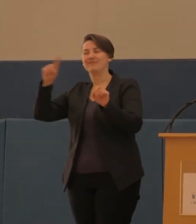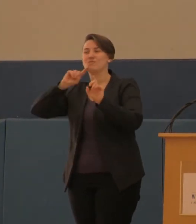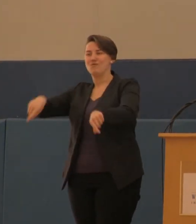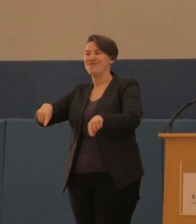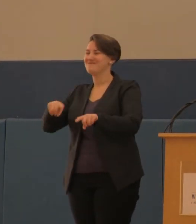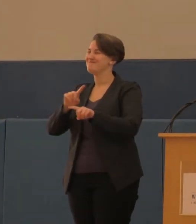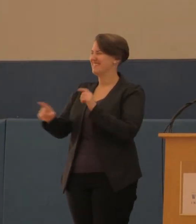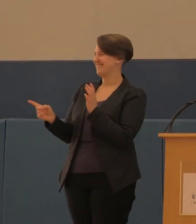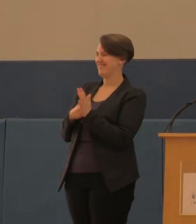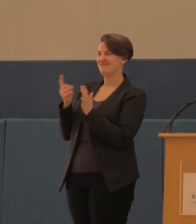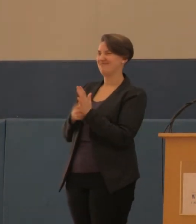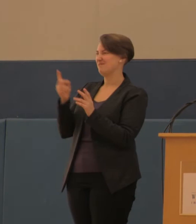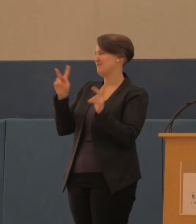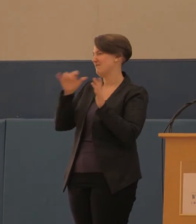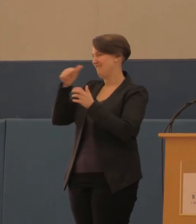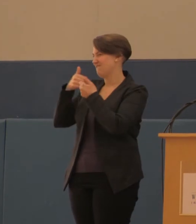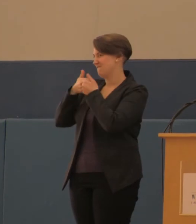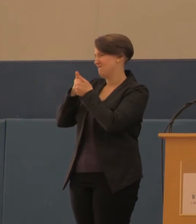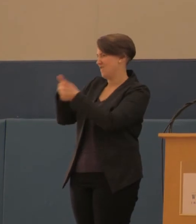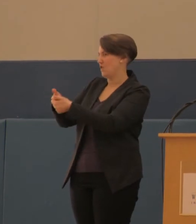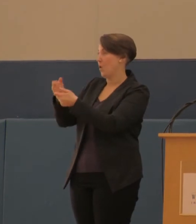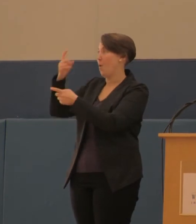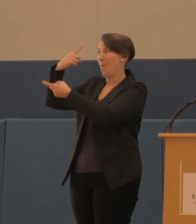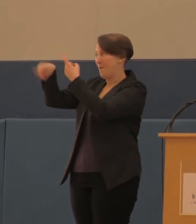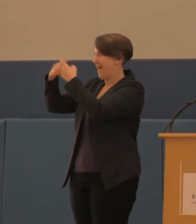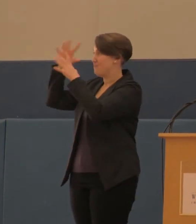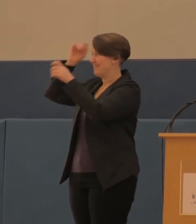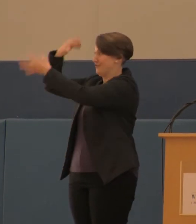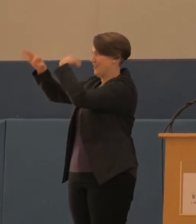with executive orders when there is regime change.